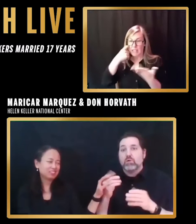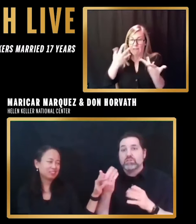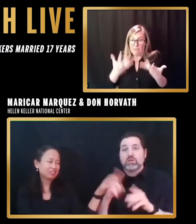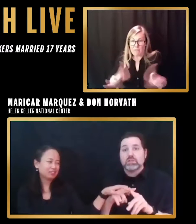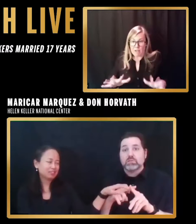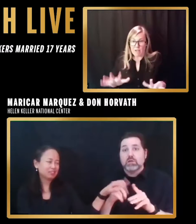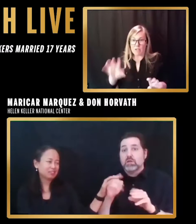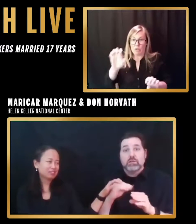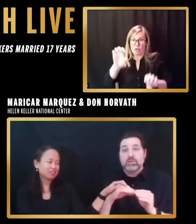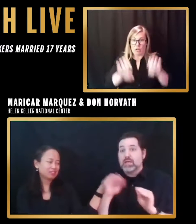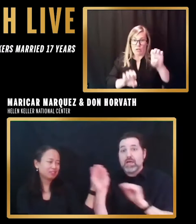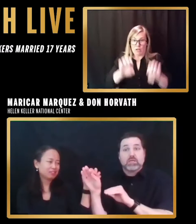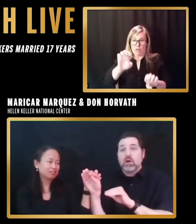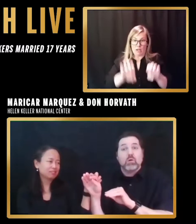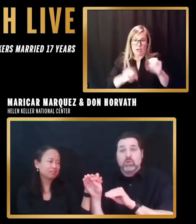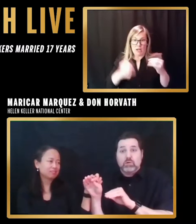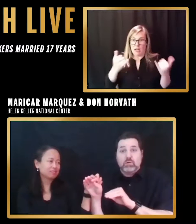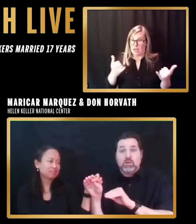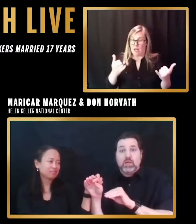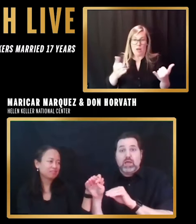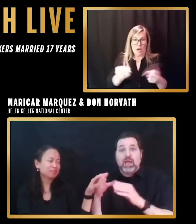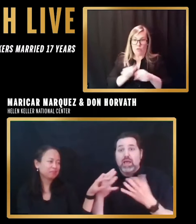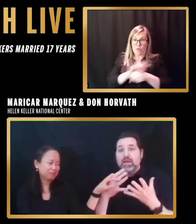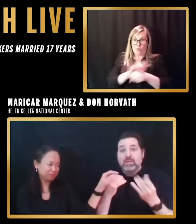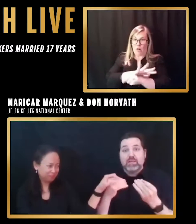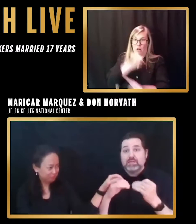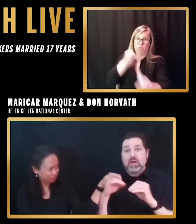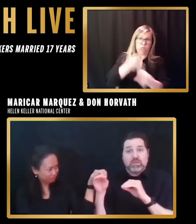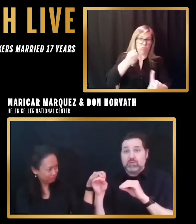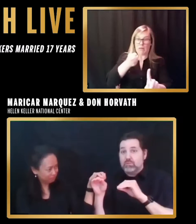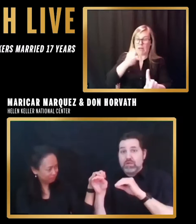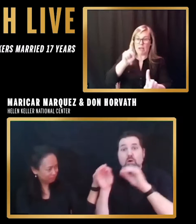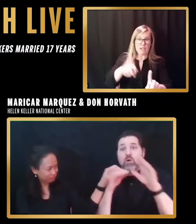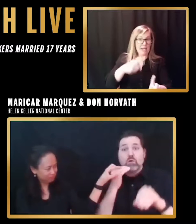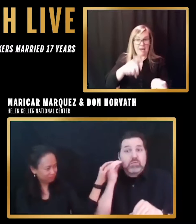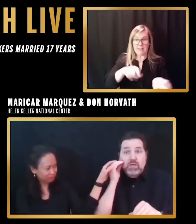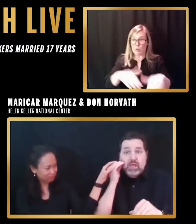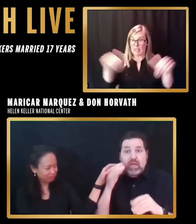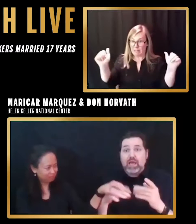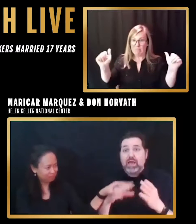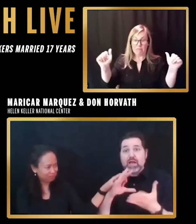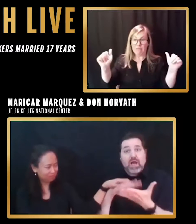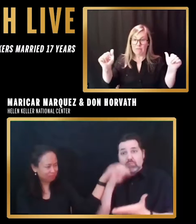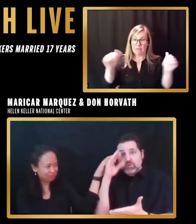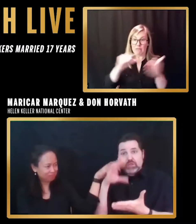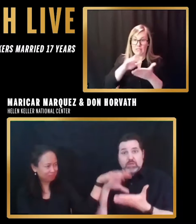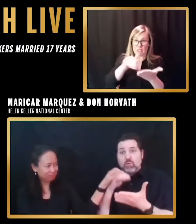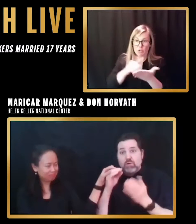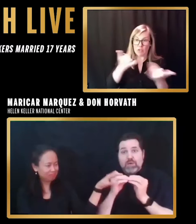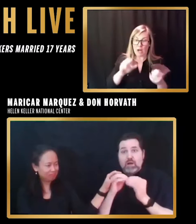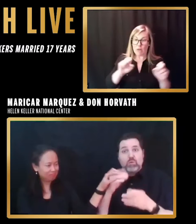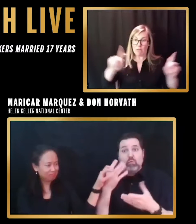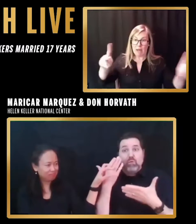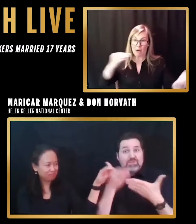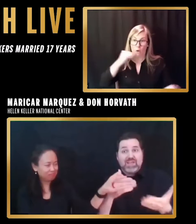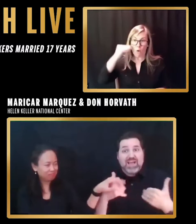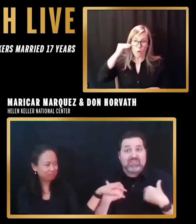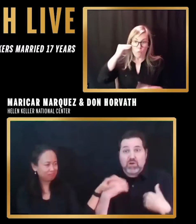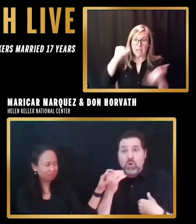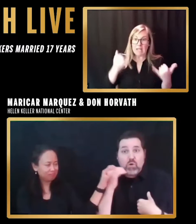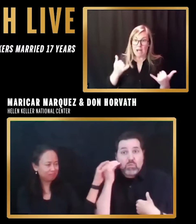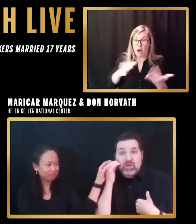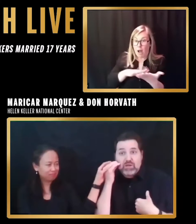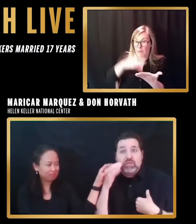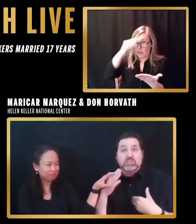then all of a sudden they had to go. And now they went home, and I'm learning more about what they have